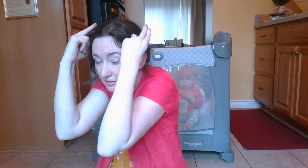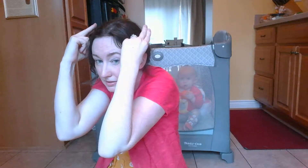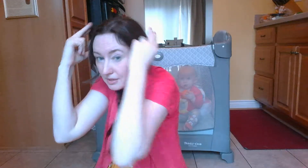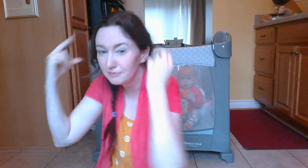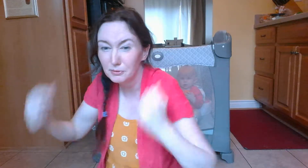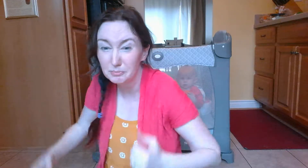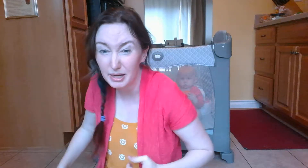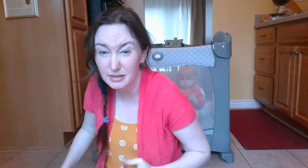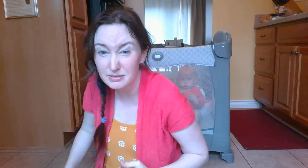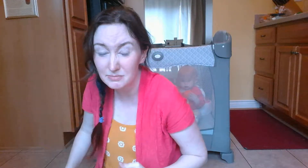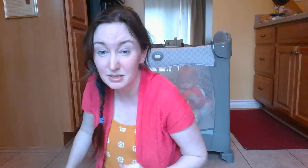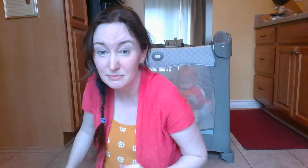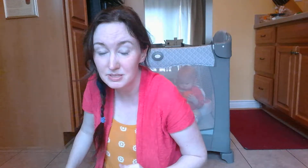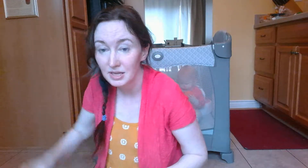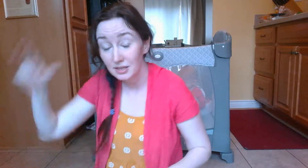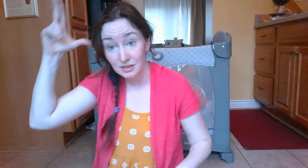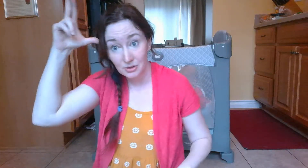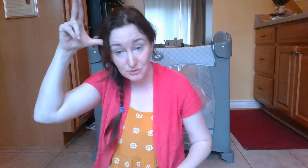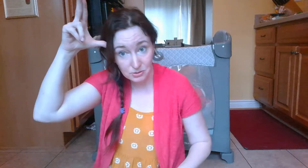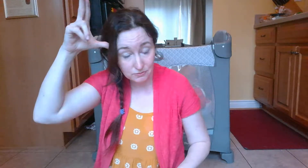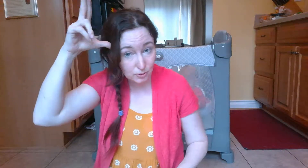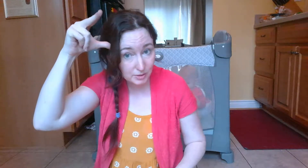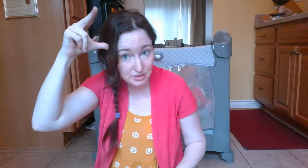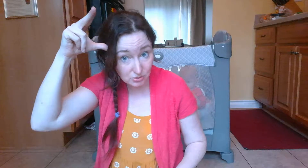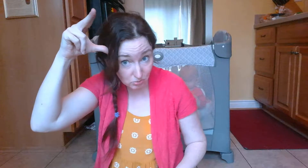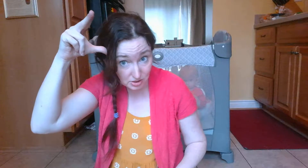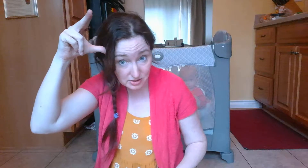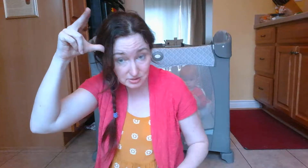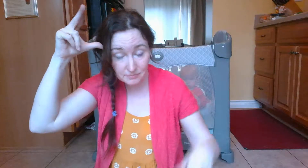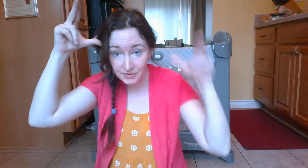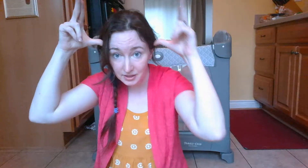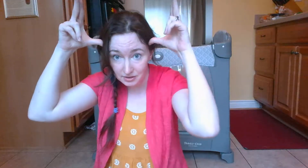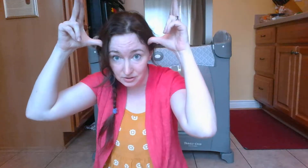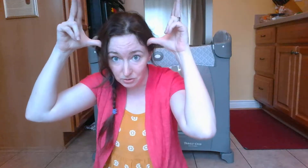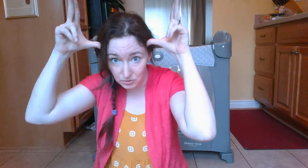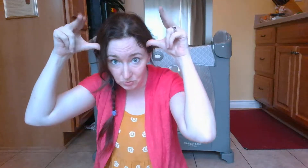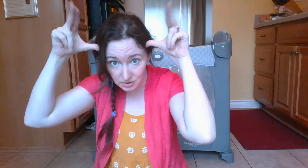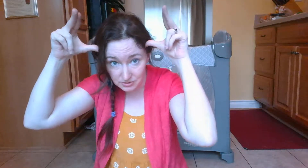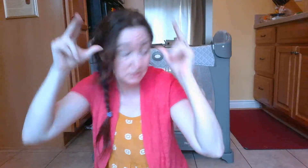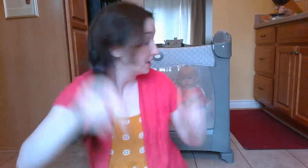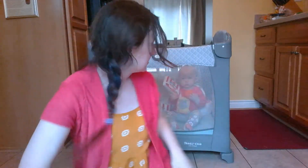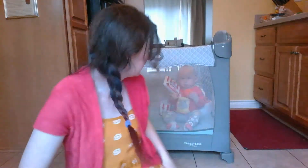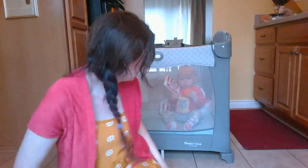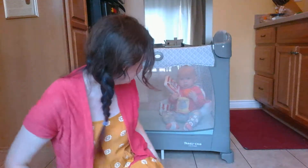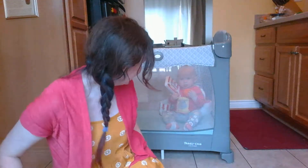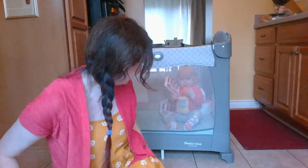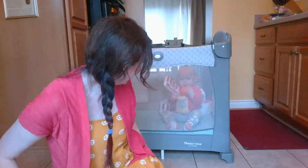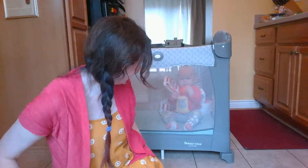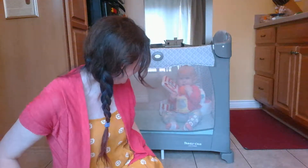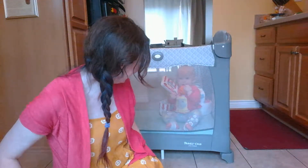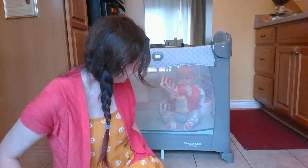kind of fold back sometimes. Now, if you do it forward, it's horse, either with 1 or 2 hands. Hi back